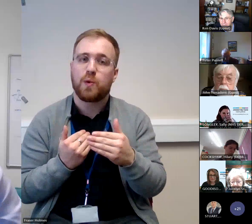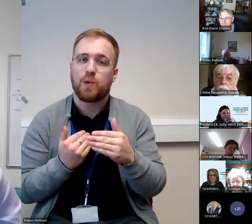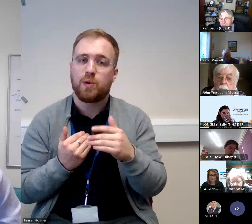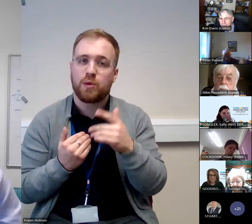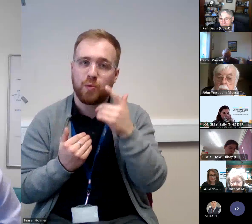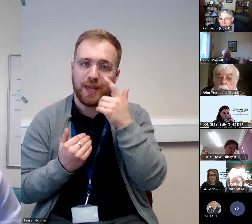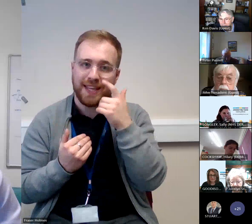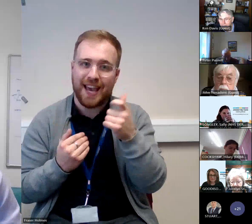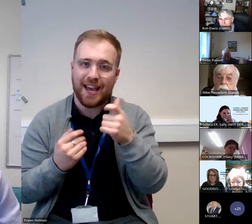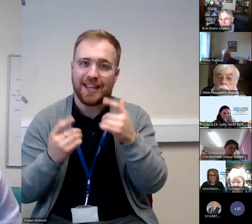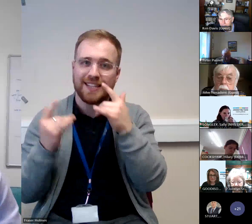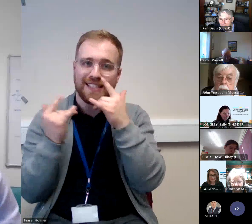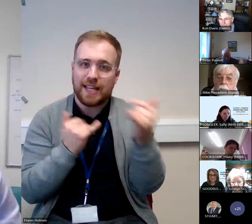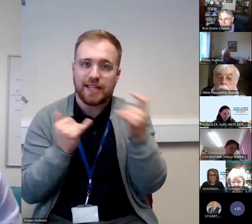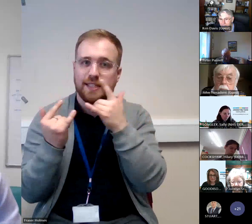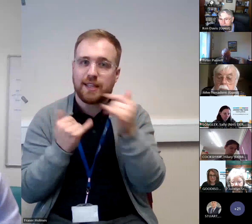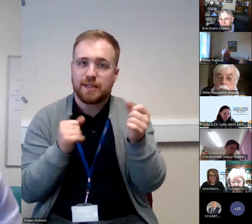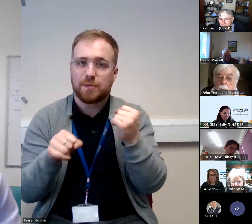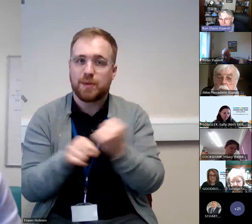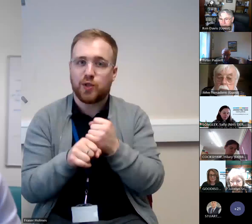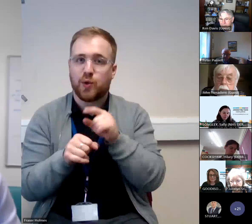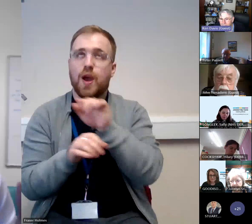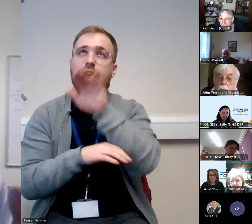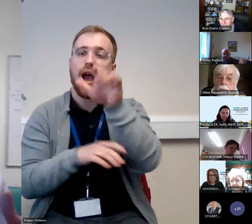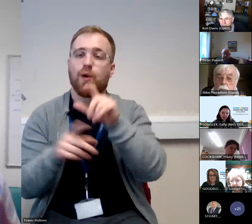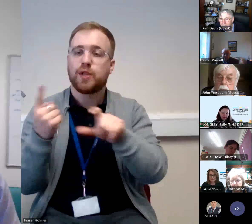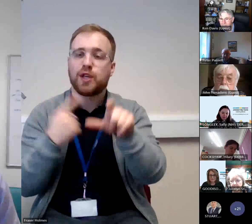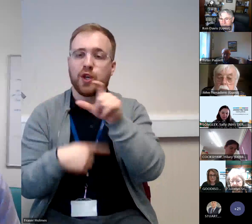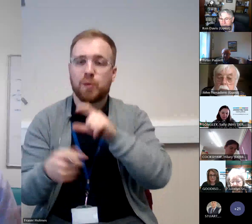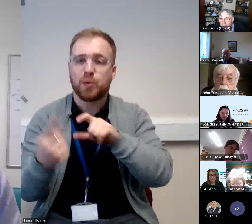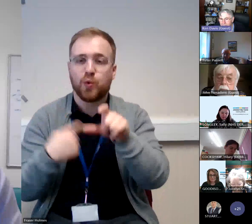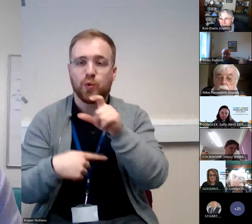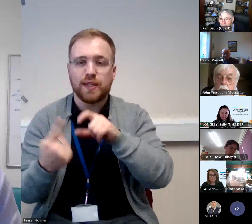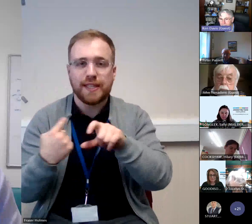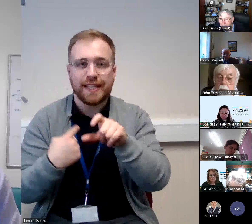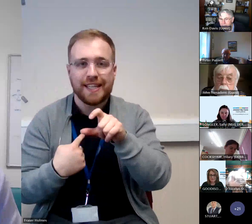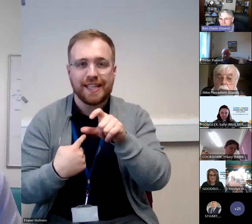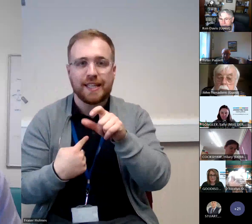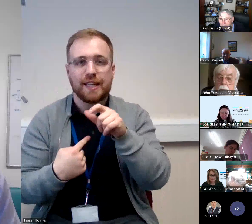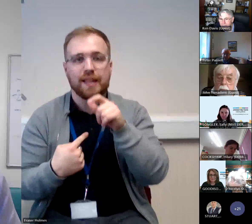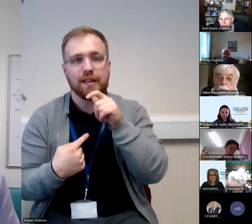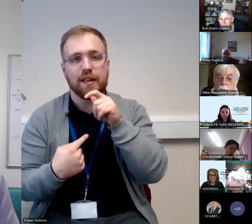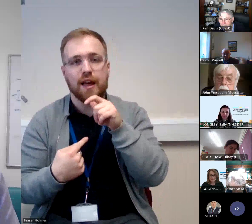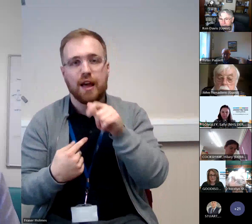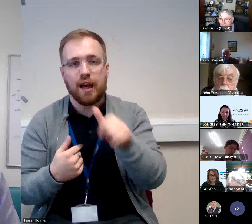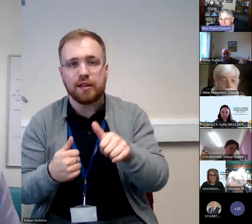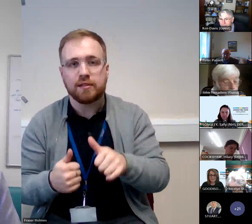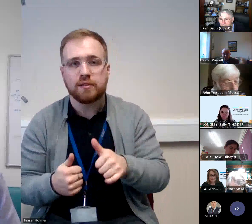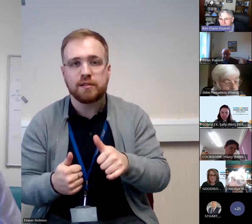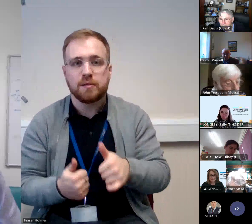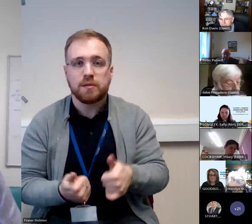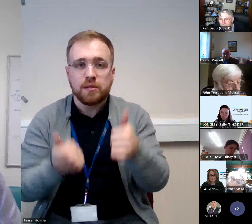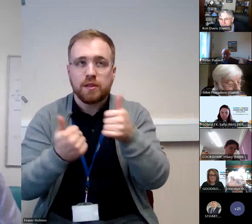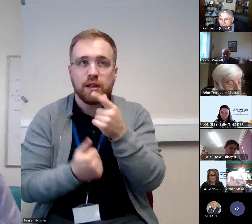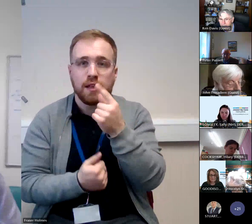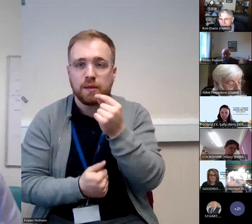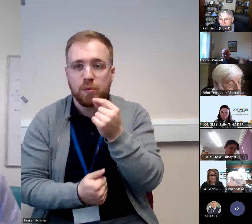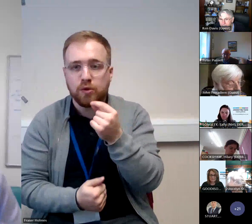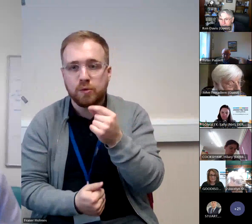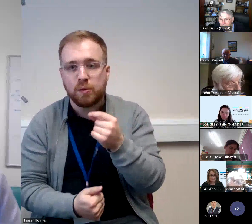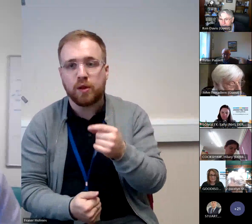enable testing to be done out in community locations, as comprehensive as possible and as close to the